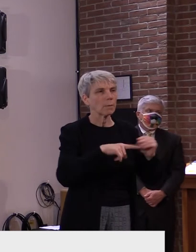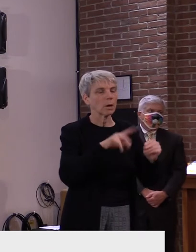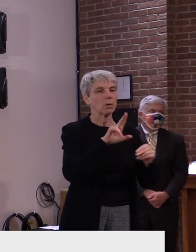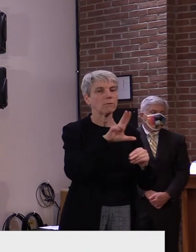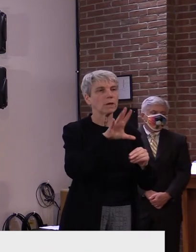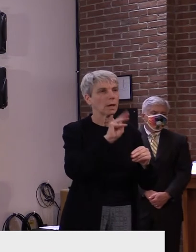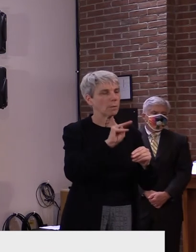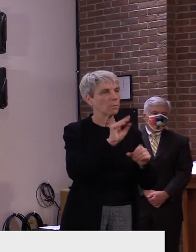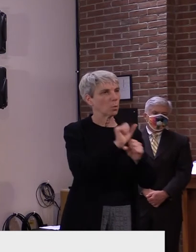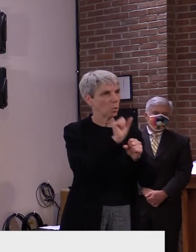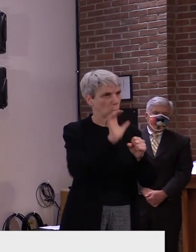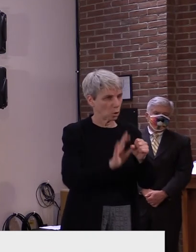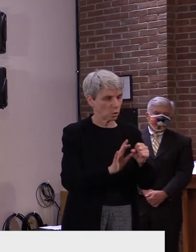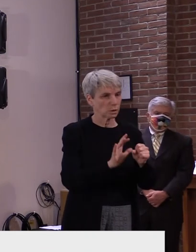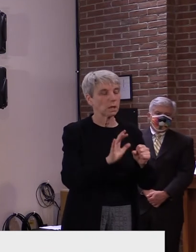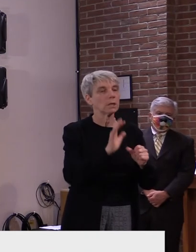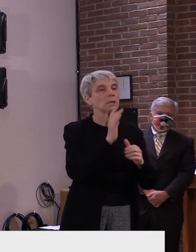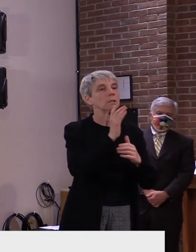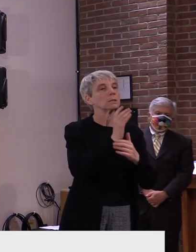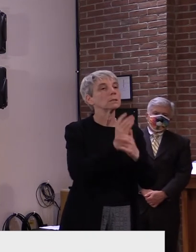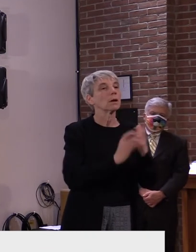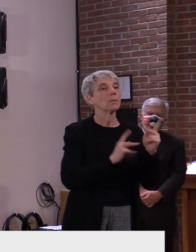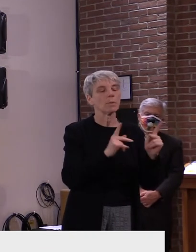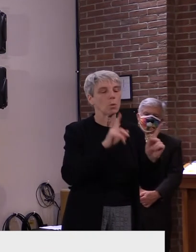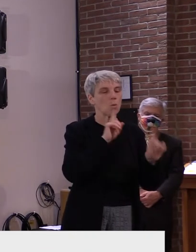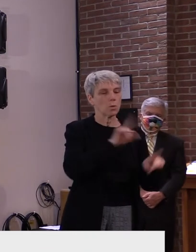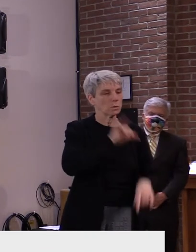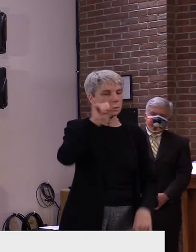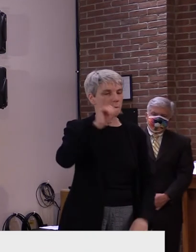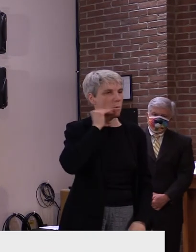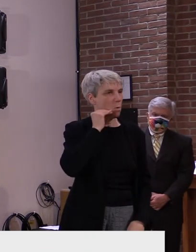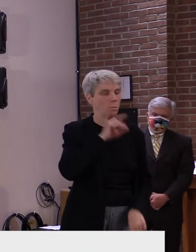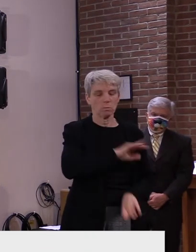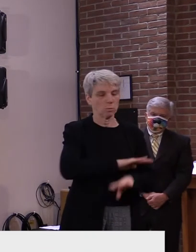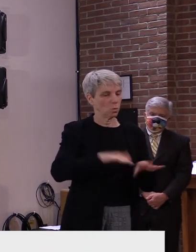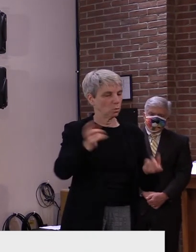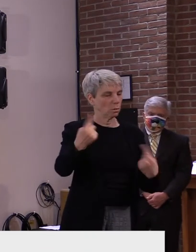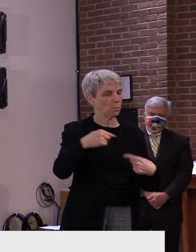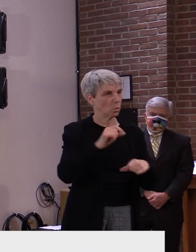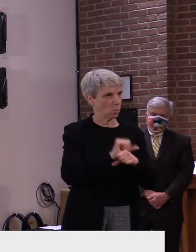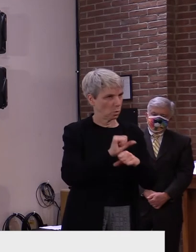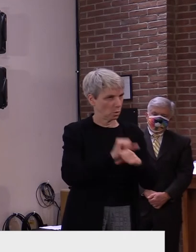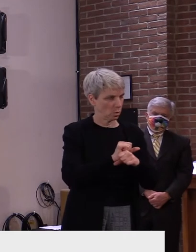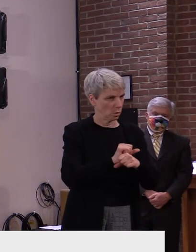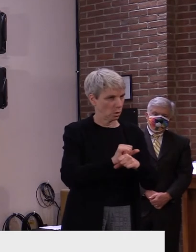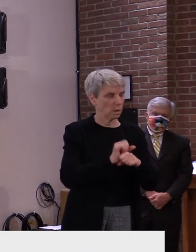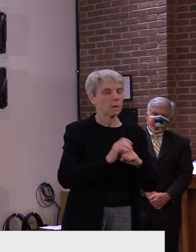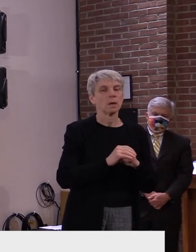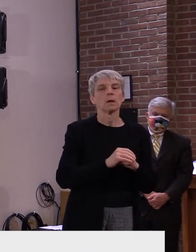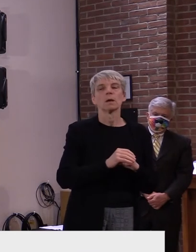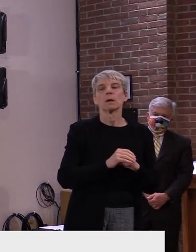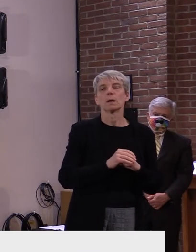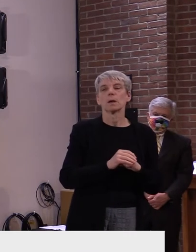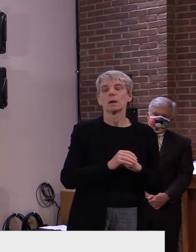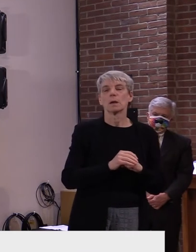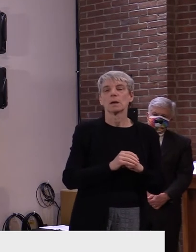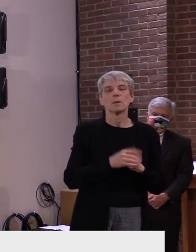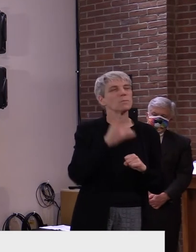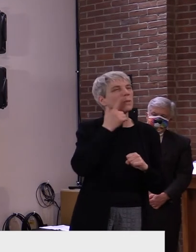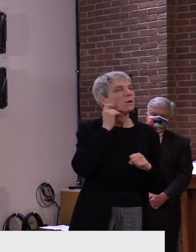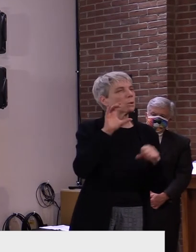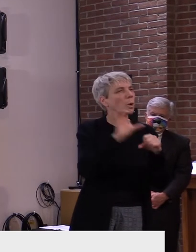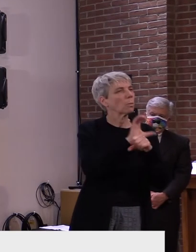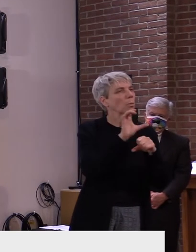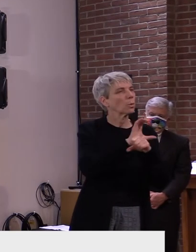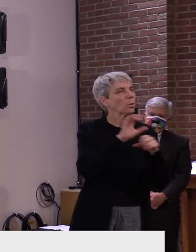the employees at some sites have been ordered to stay home and not report to work while they sort through the computer